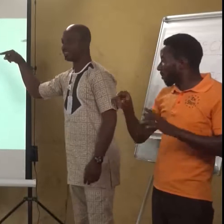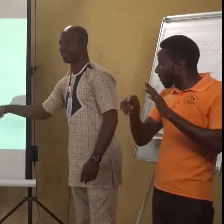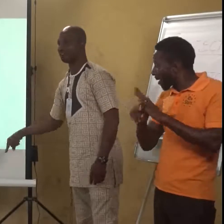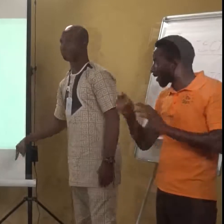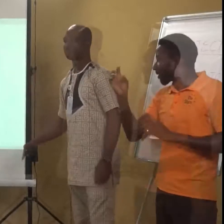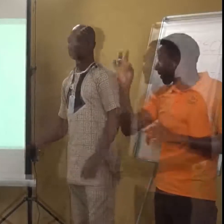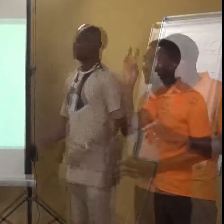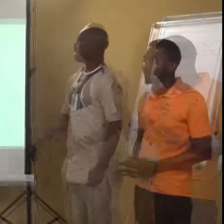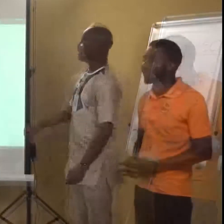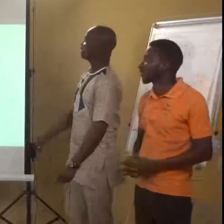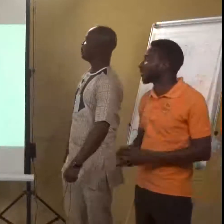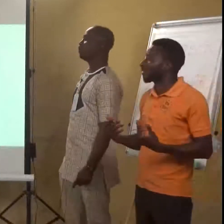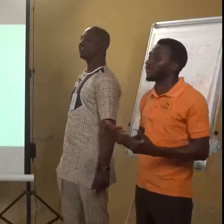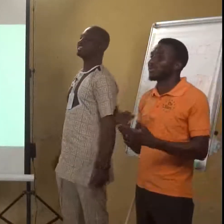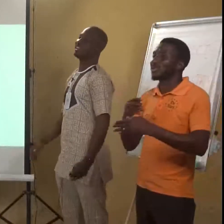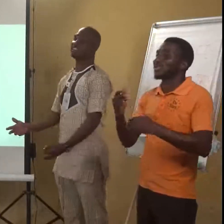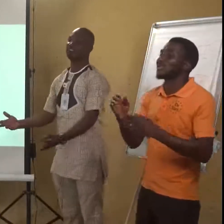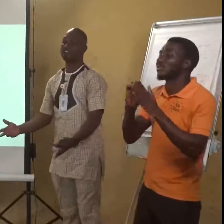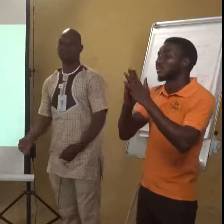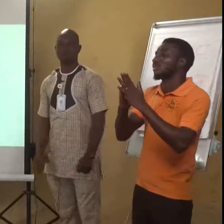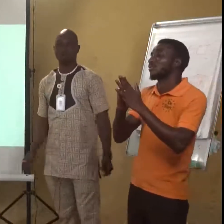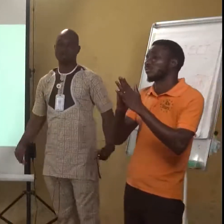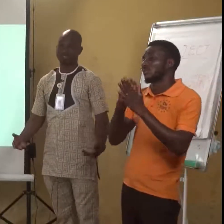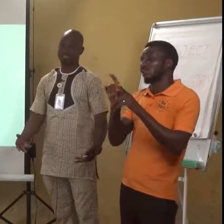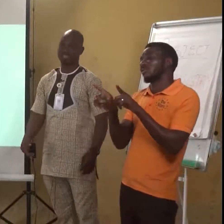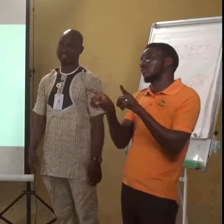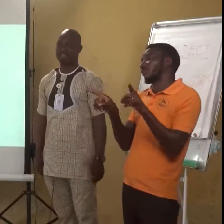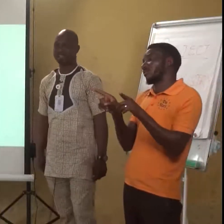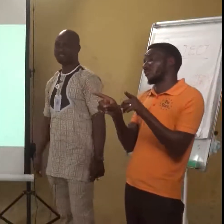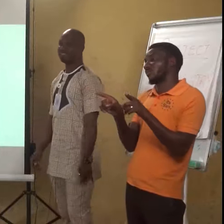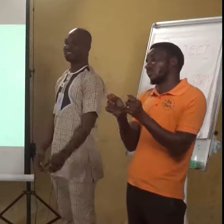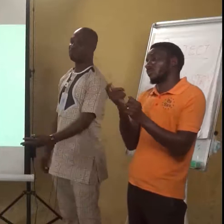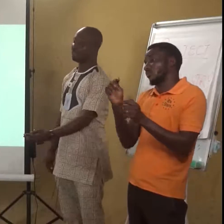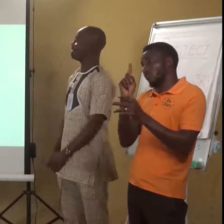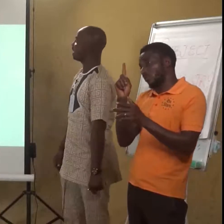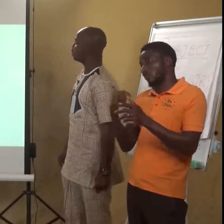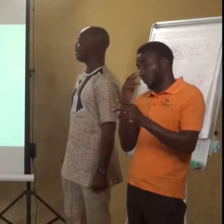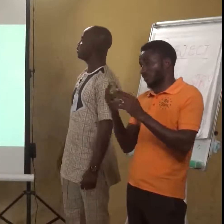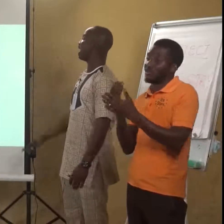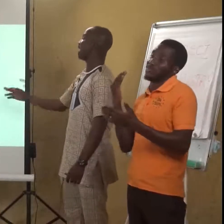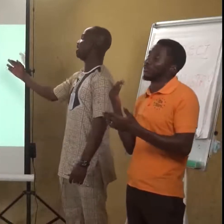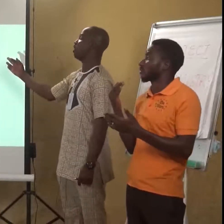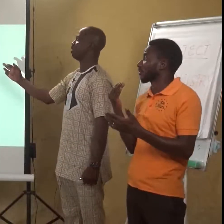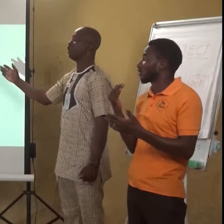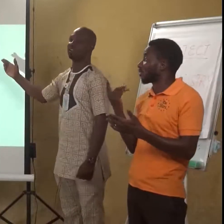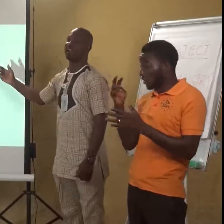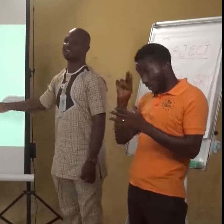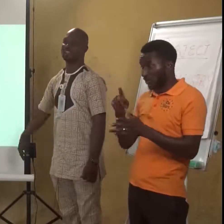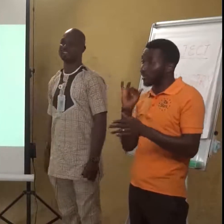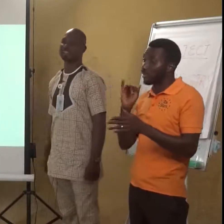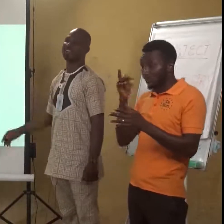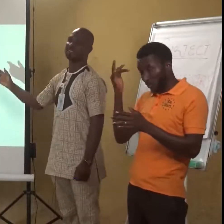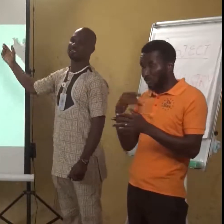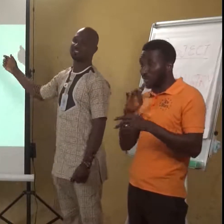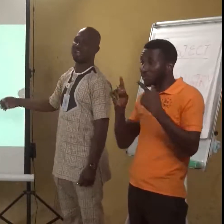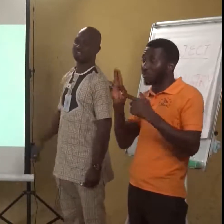tetraoxomanganate 7. The next example is slightly different from the one we have seen earlier. The reason being that we are using an ion or a